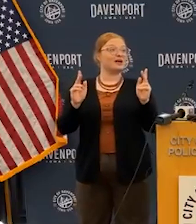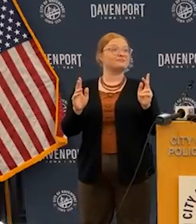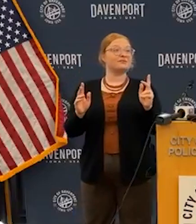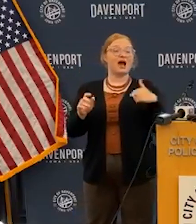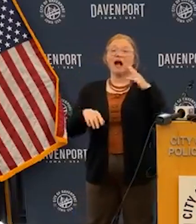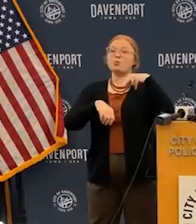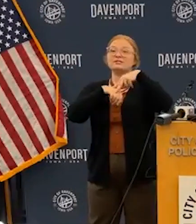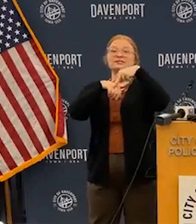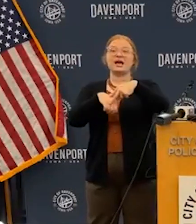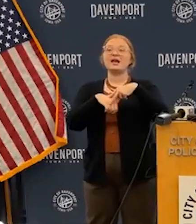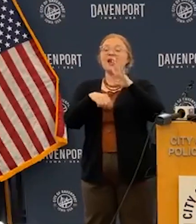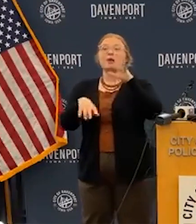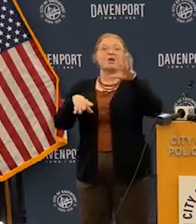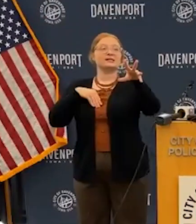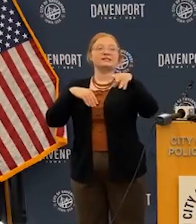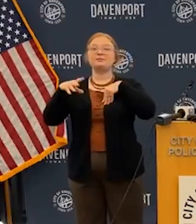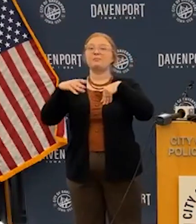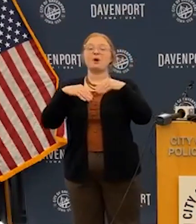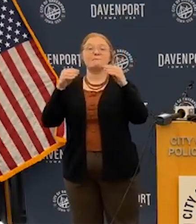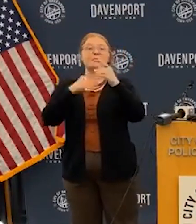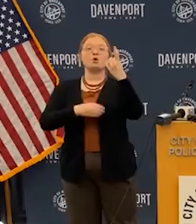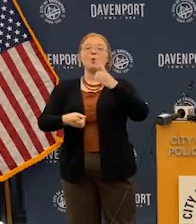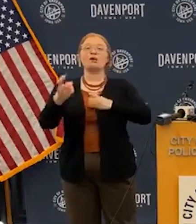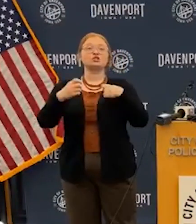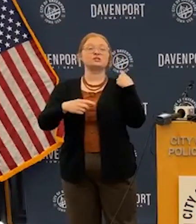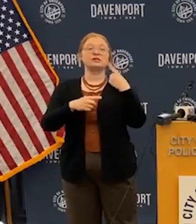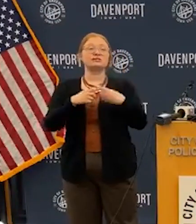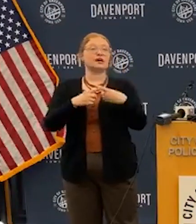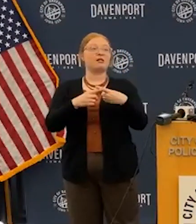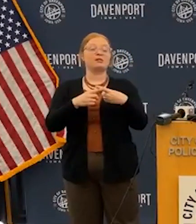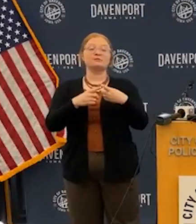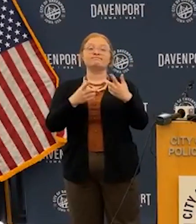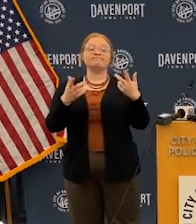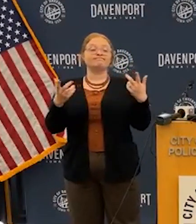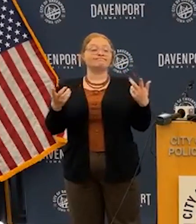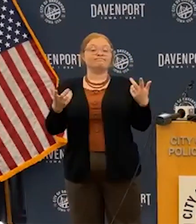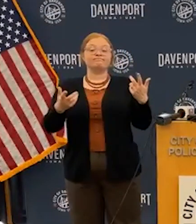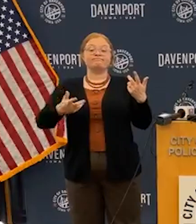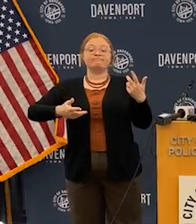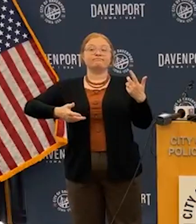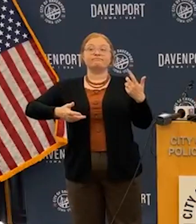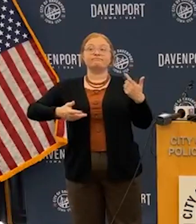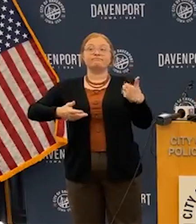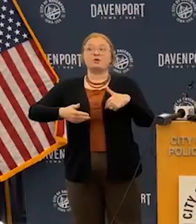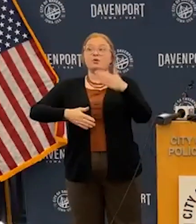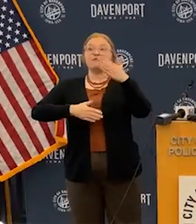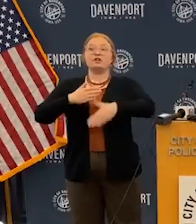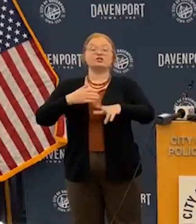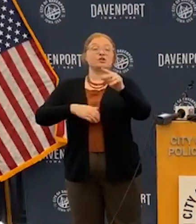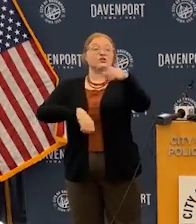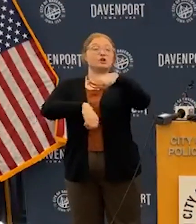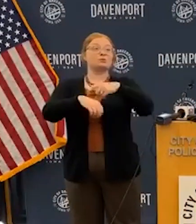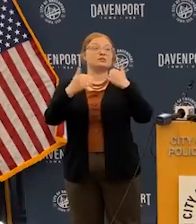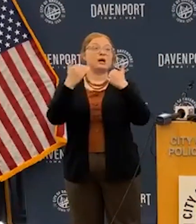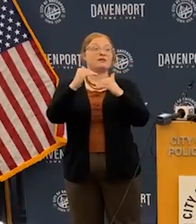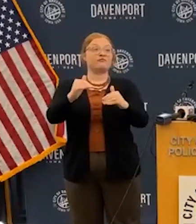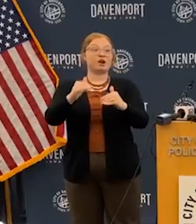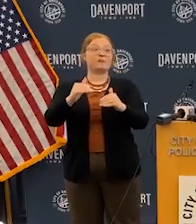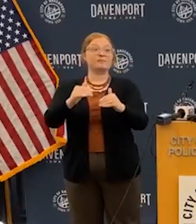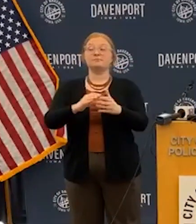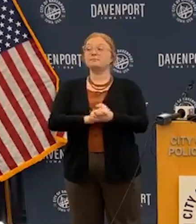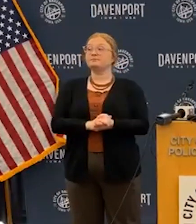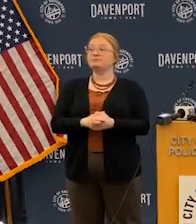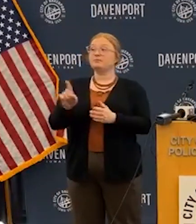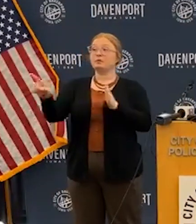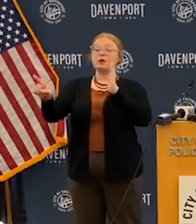have no time frame to say we're going to end press conferences. All right? Thank you. Will the fire marshal be at the 2 p.m.? I don't know that because he's